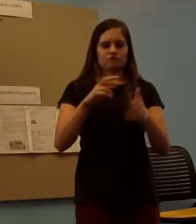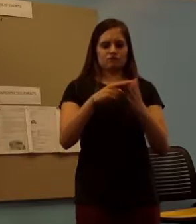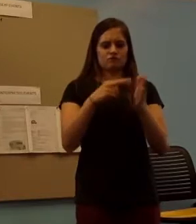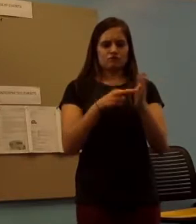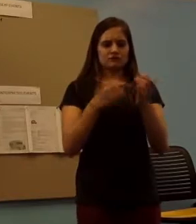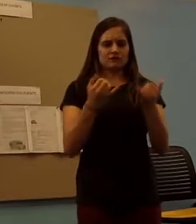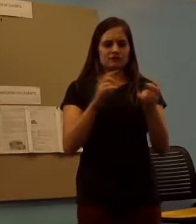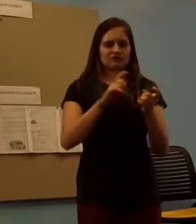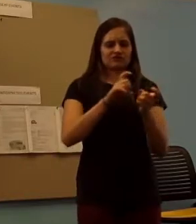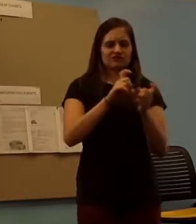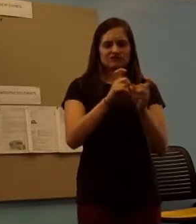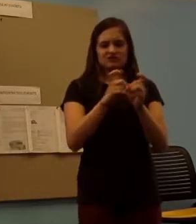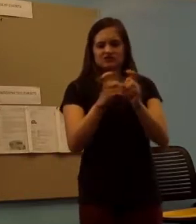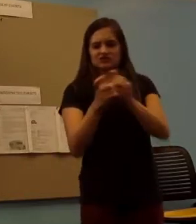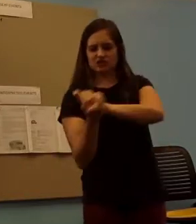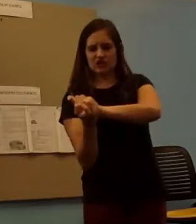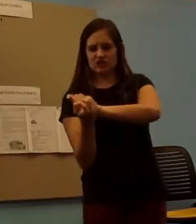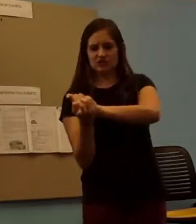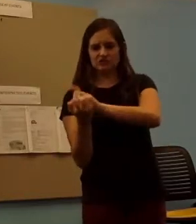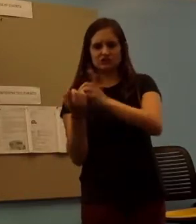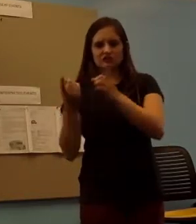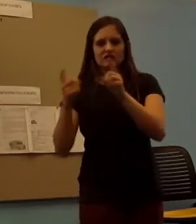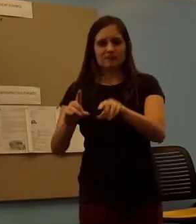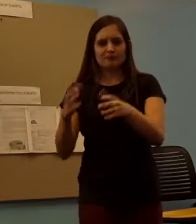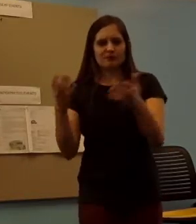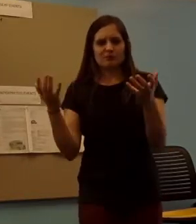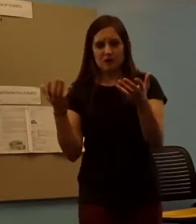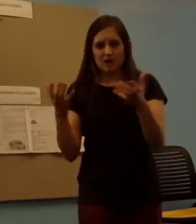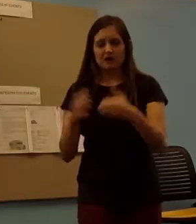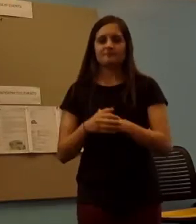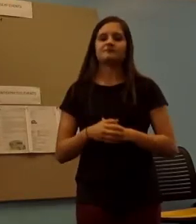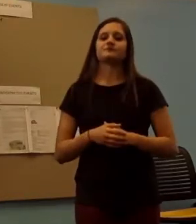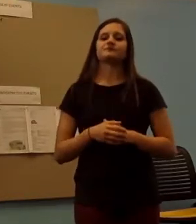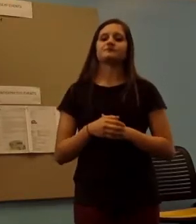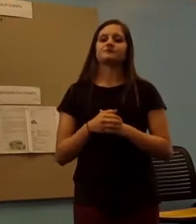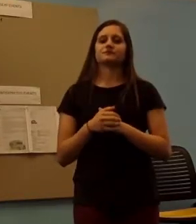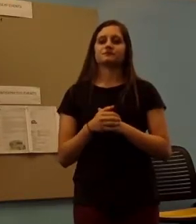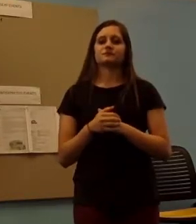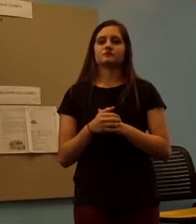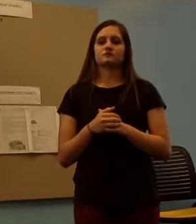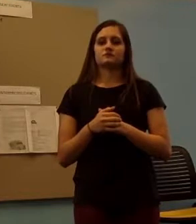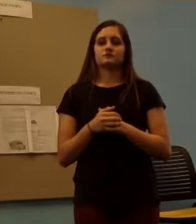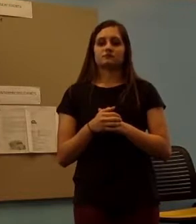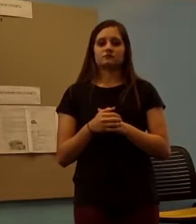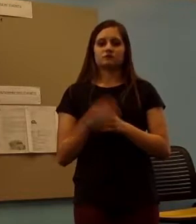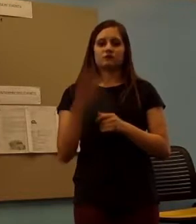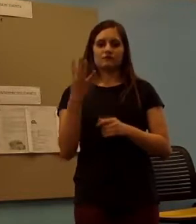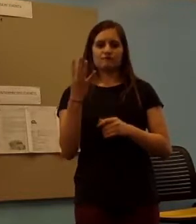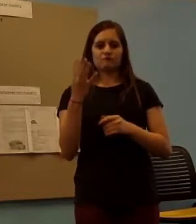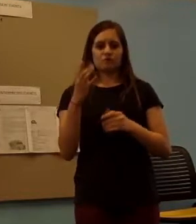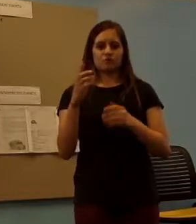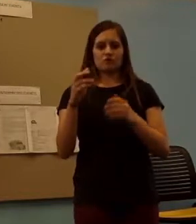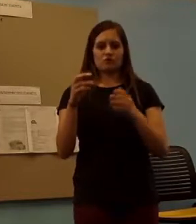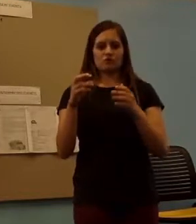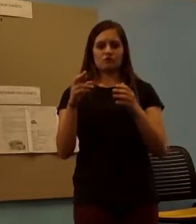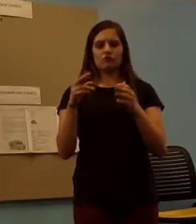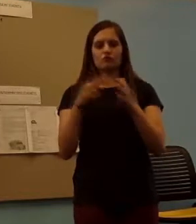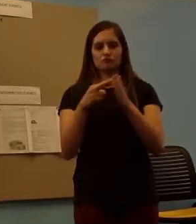surely, what ends up happening is the 4th law changes into